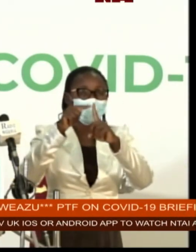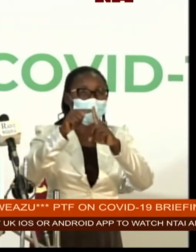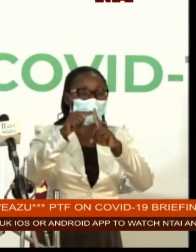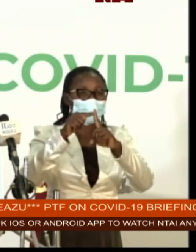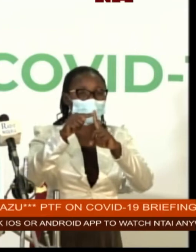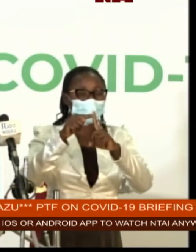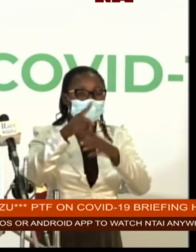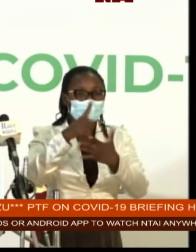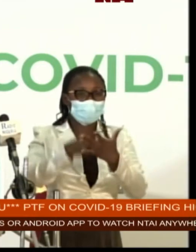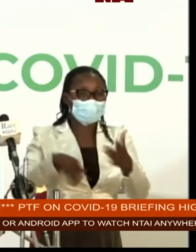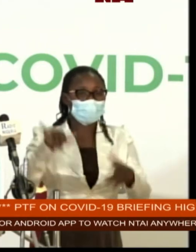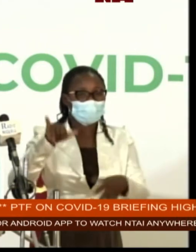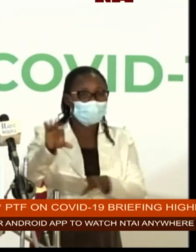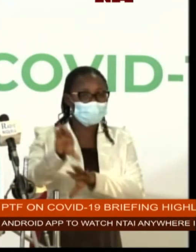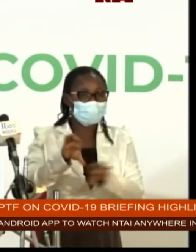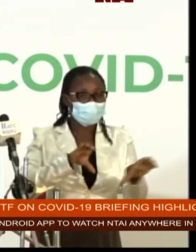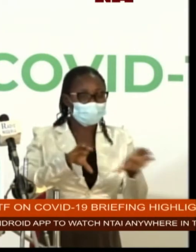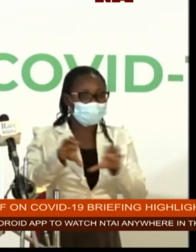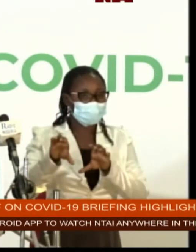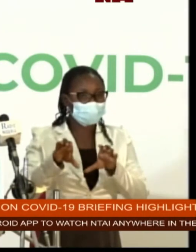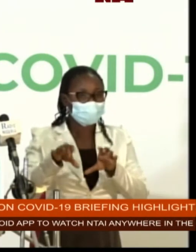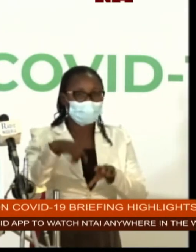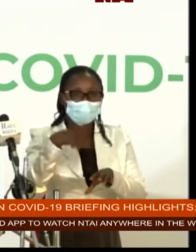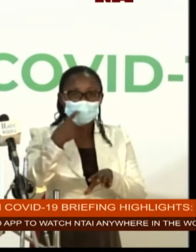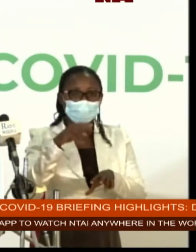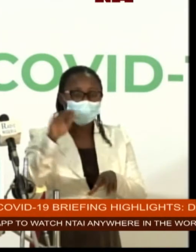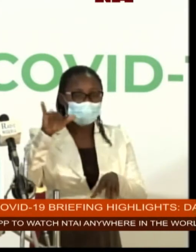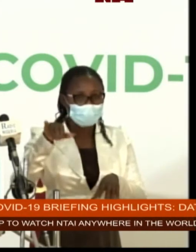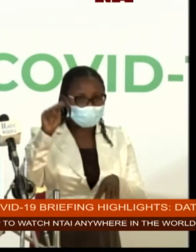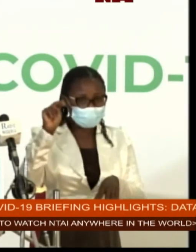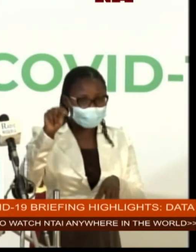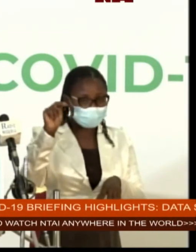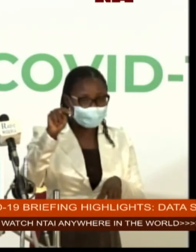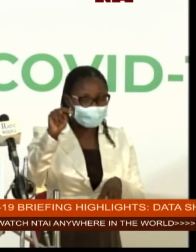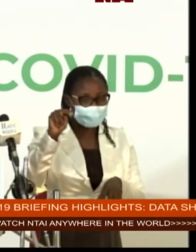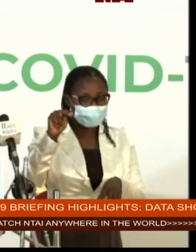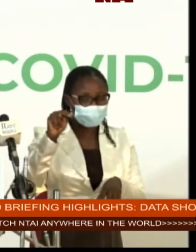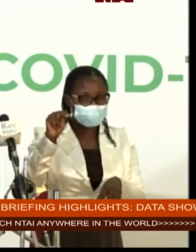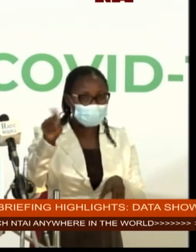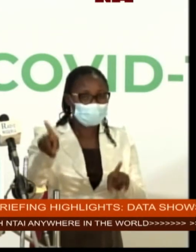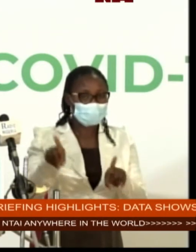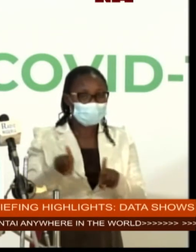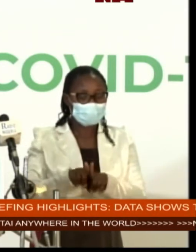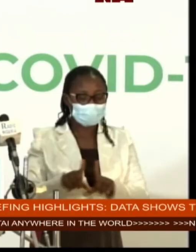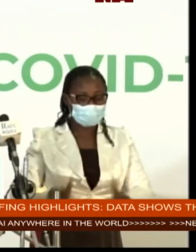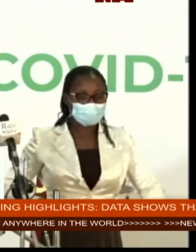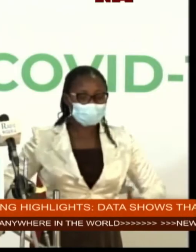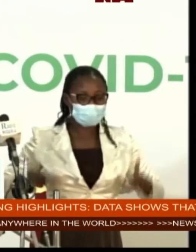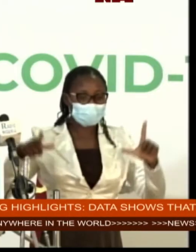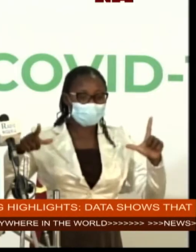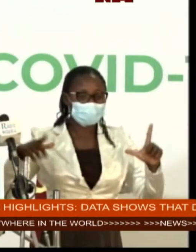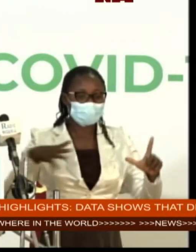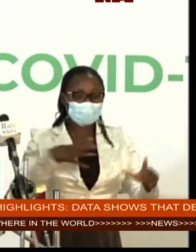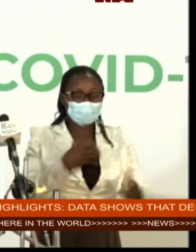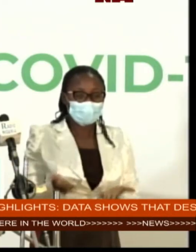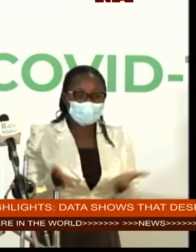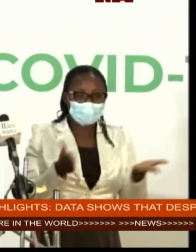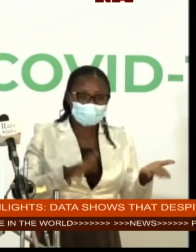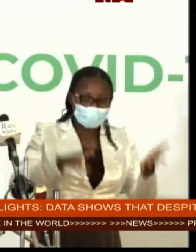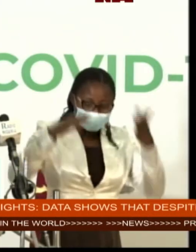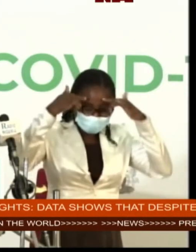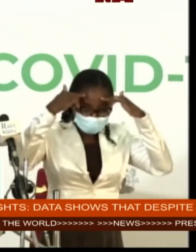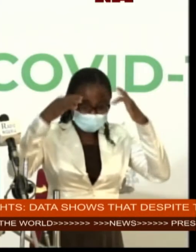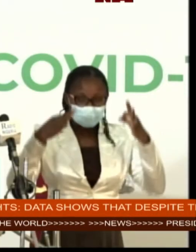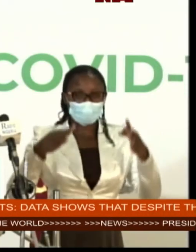what they do, who they meet, as life and death